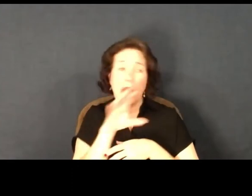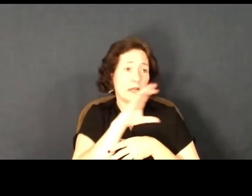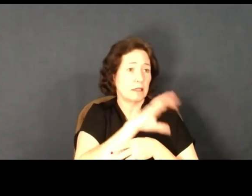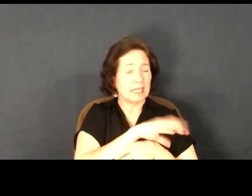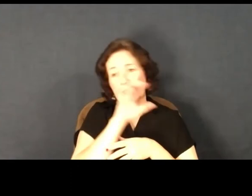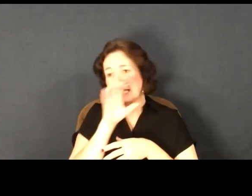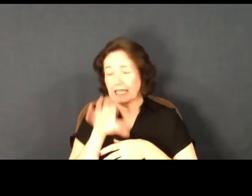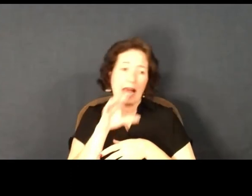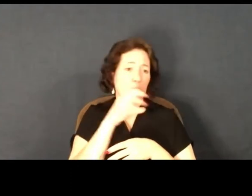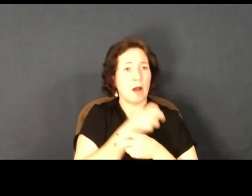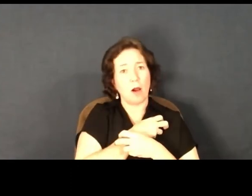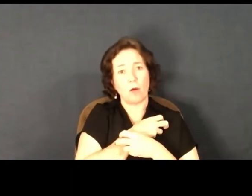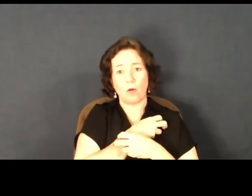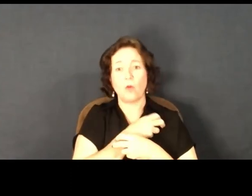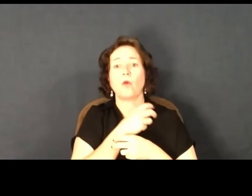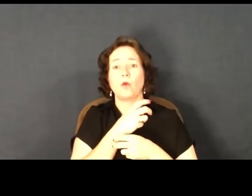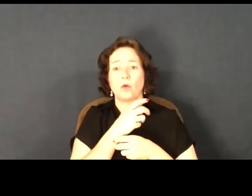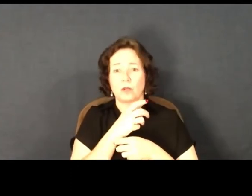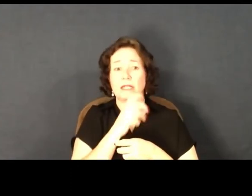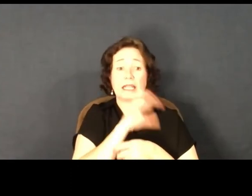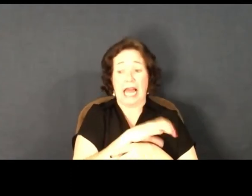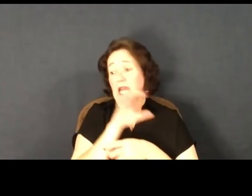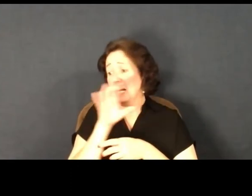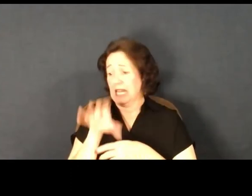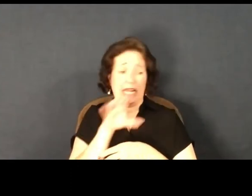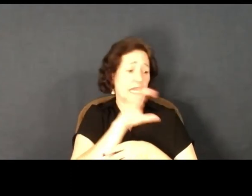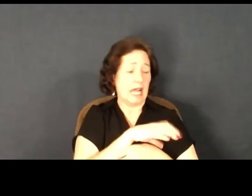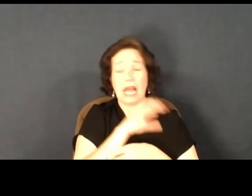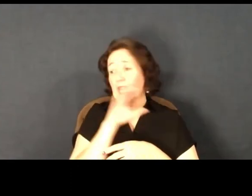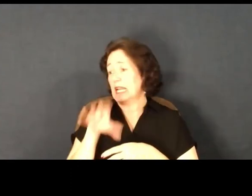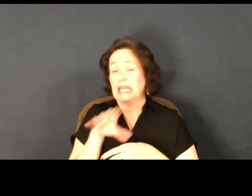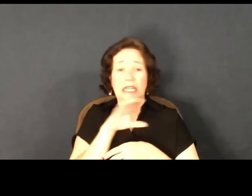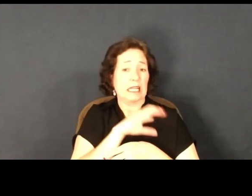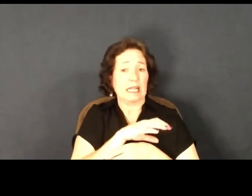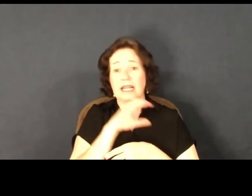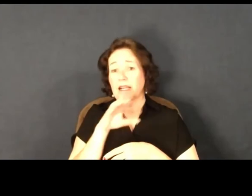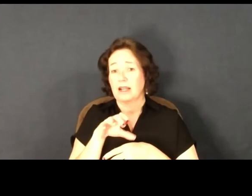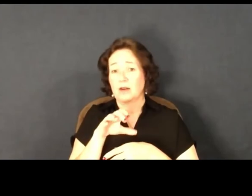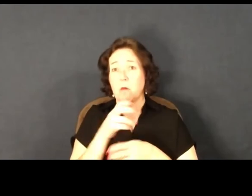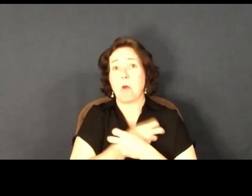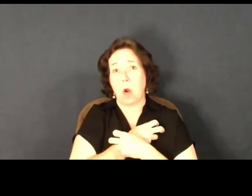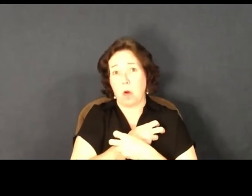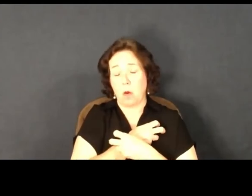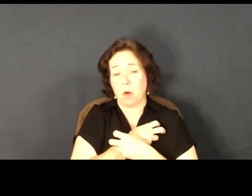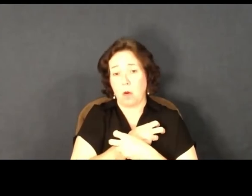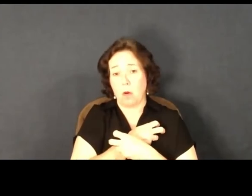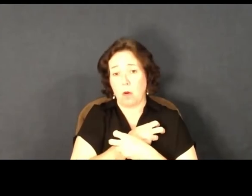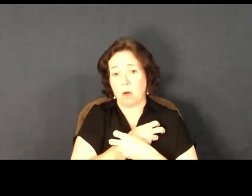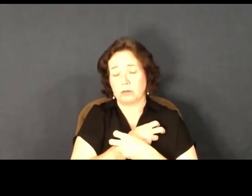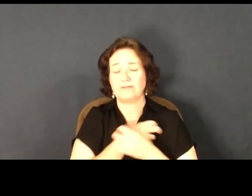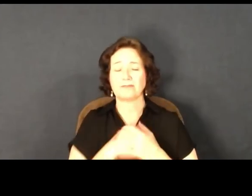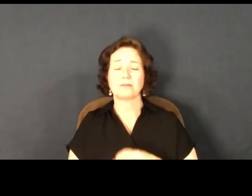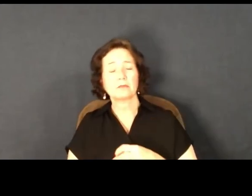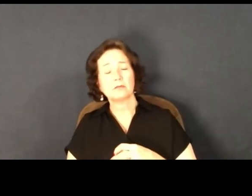clickety-clack, clickety-clack huesos. Clickety-clack, clickety-clack, clickety-clack bones. Well,